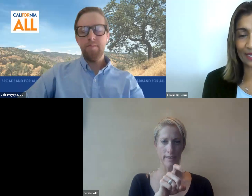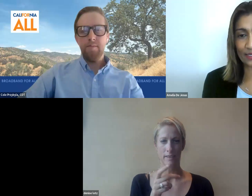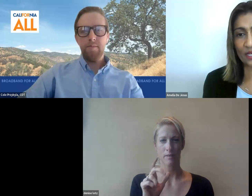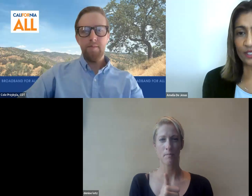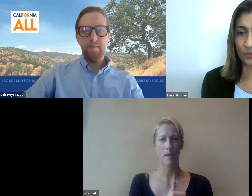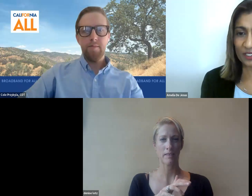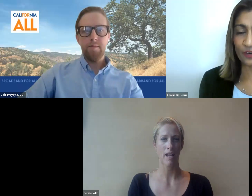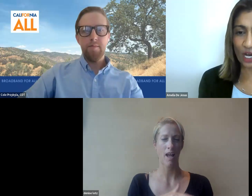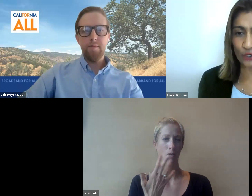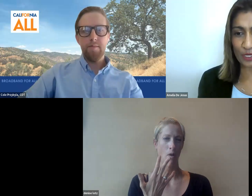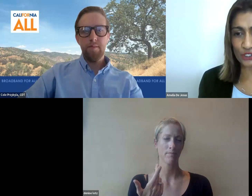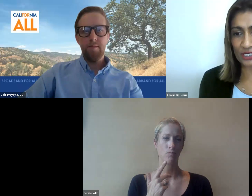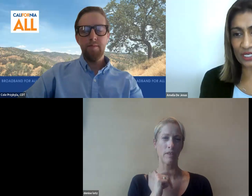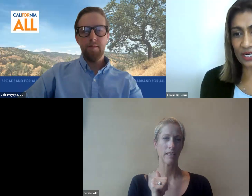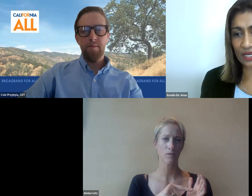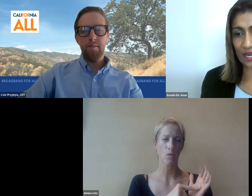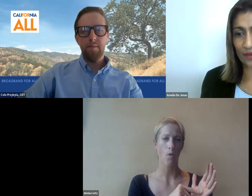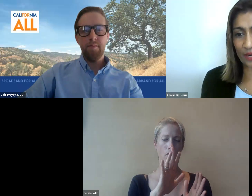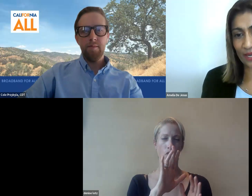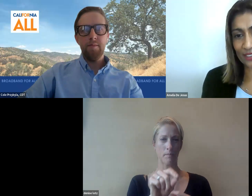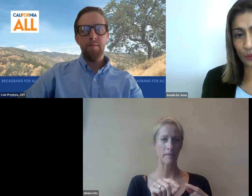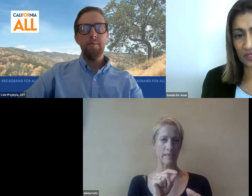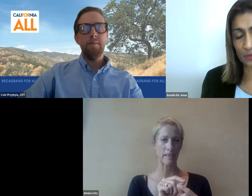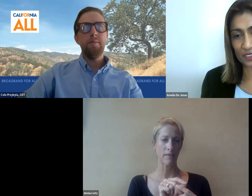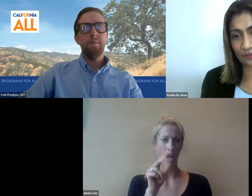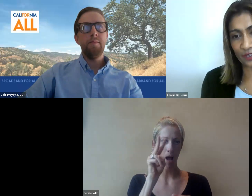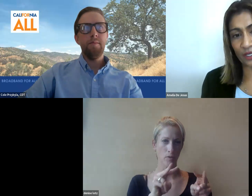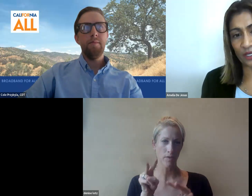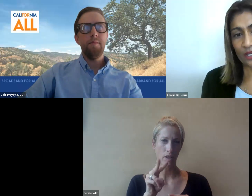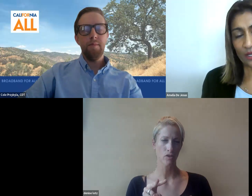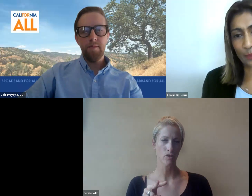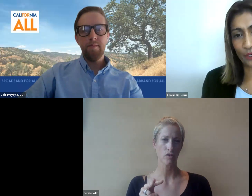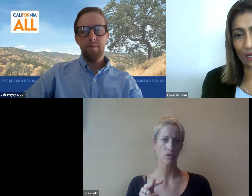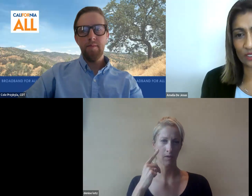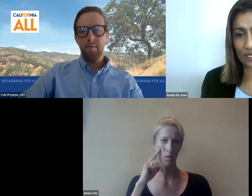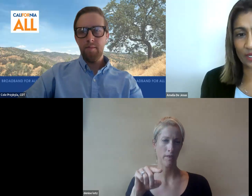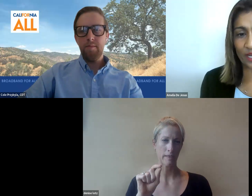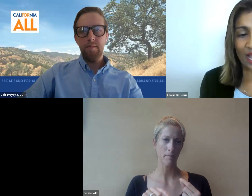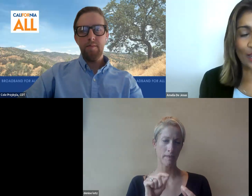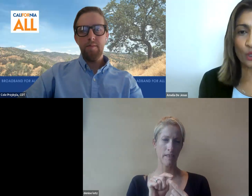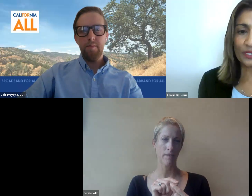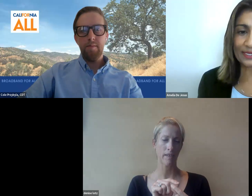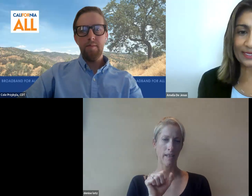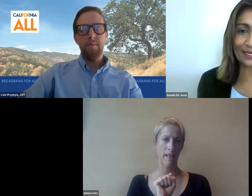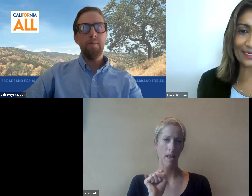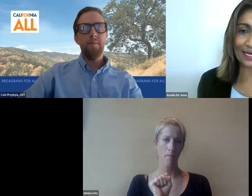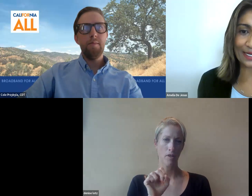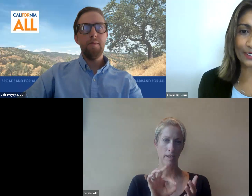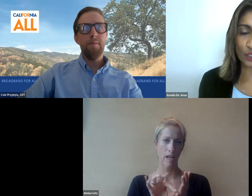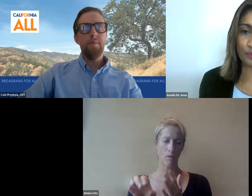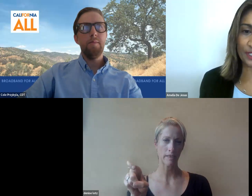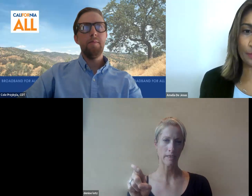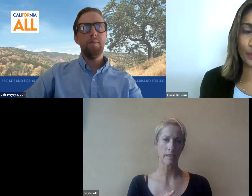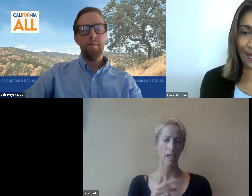you really highlight the specific occupations needed and henceforth the specific labor counts needed. I know